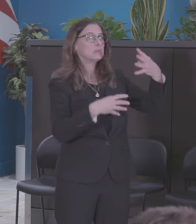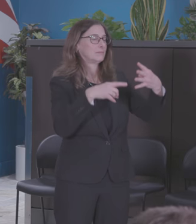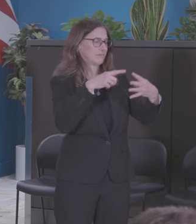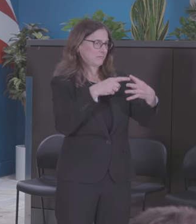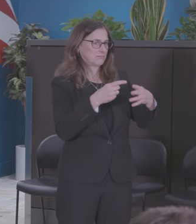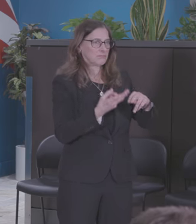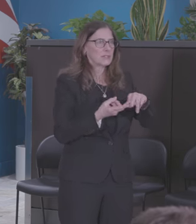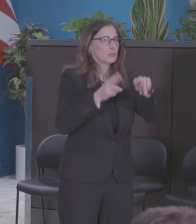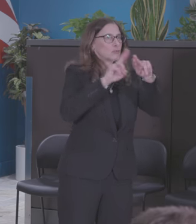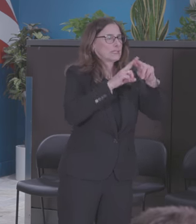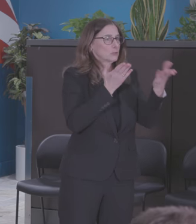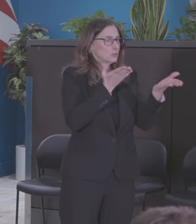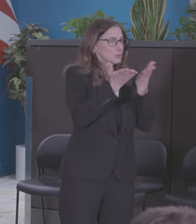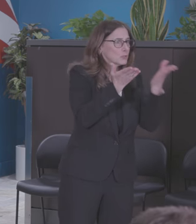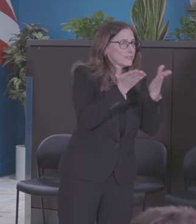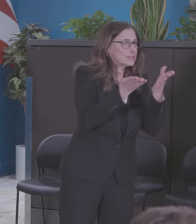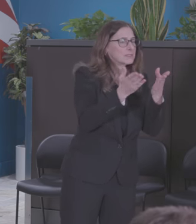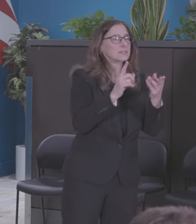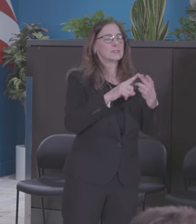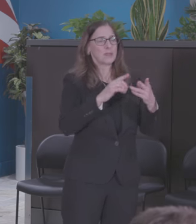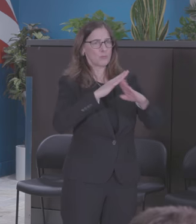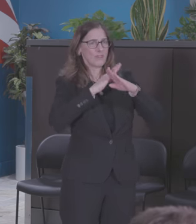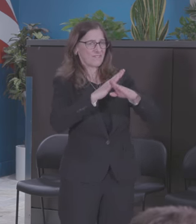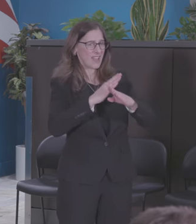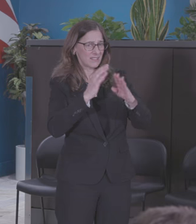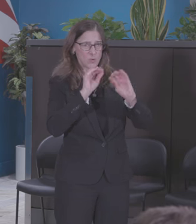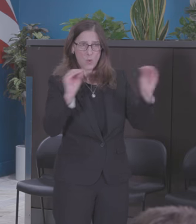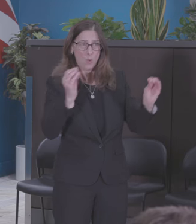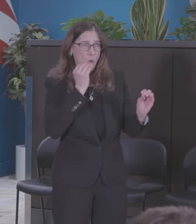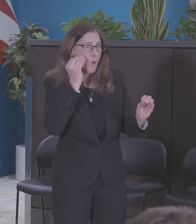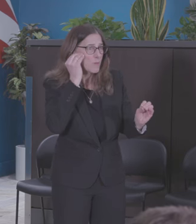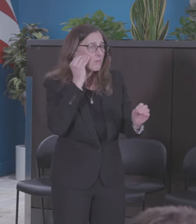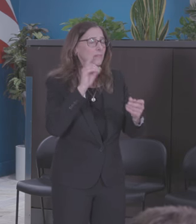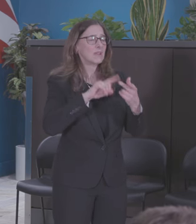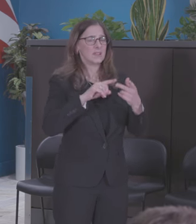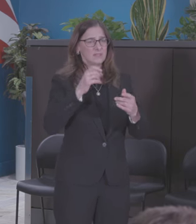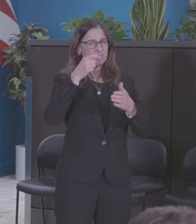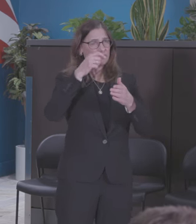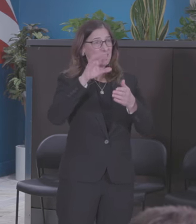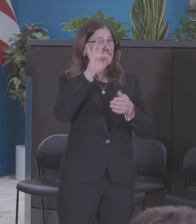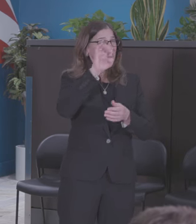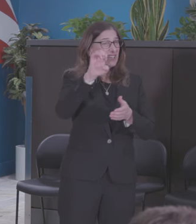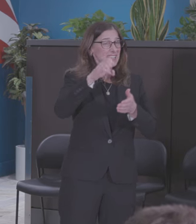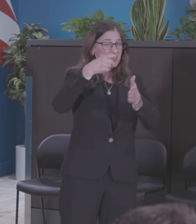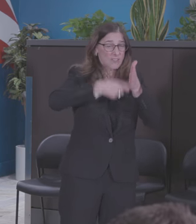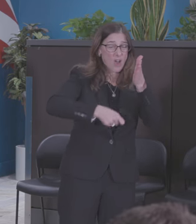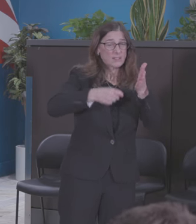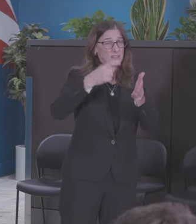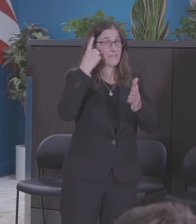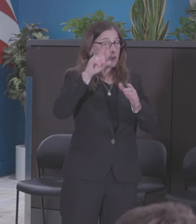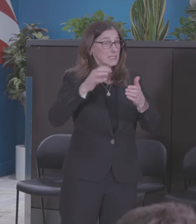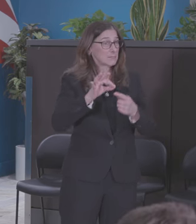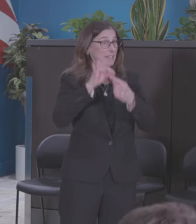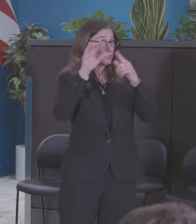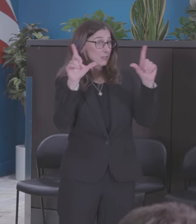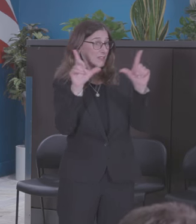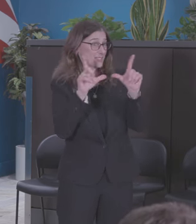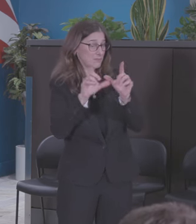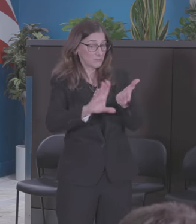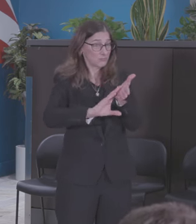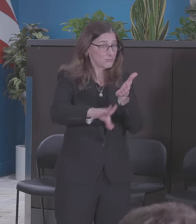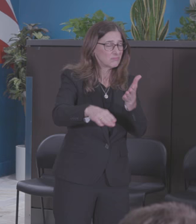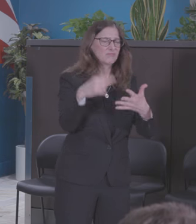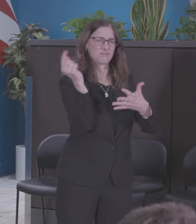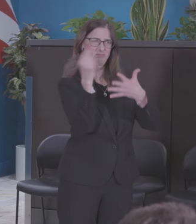the specialty veterans license plate, and so much, much more. So we look forward to working with our friends in the legislature, right, on